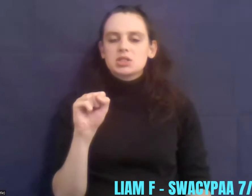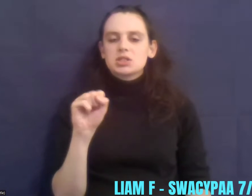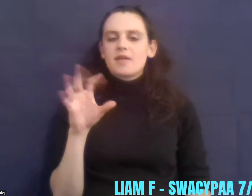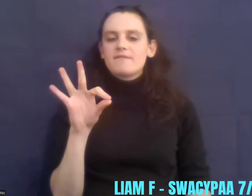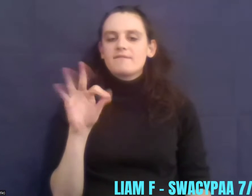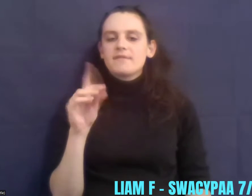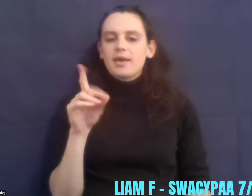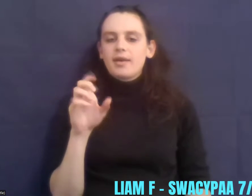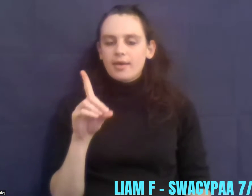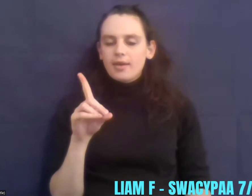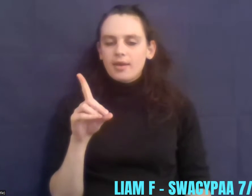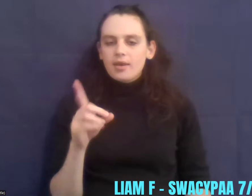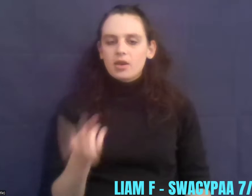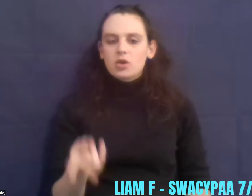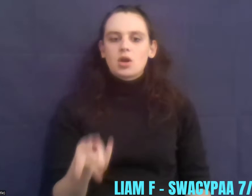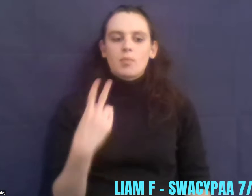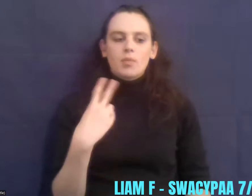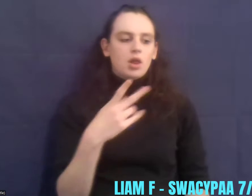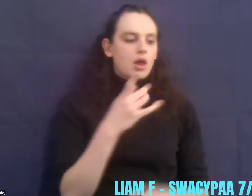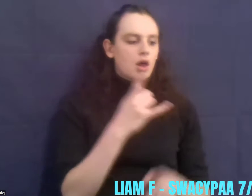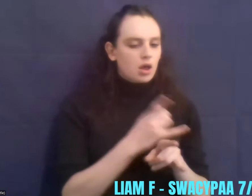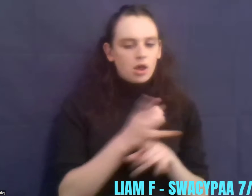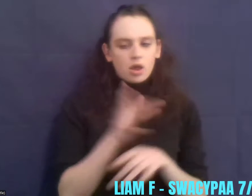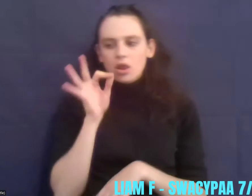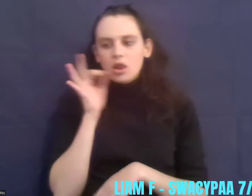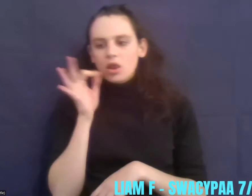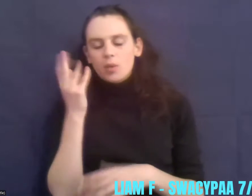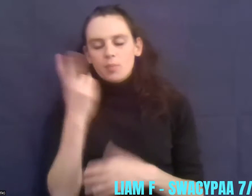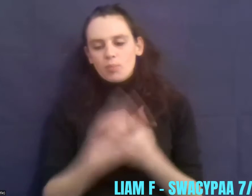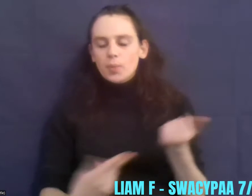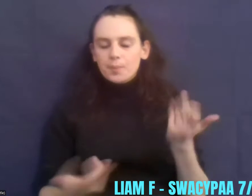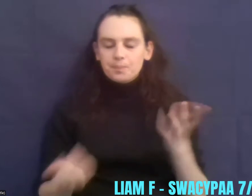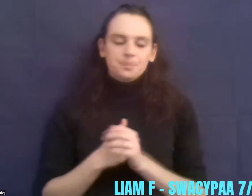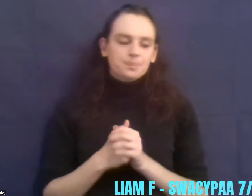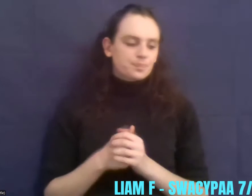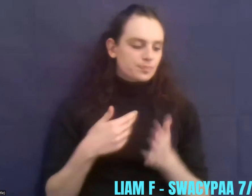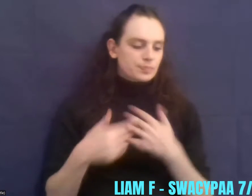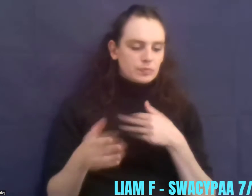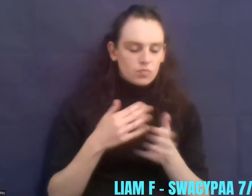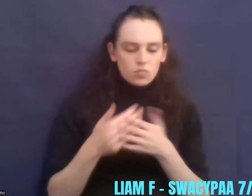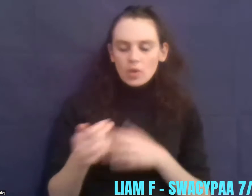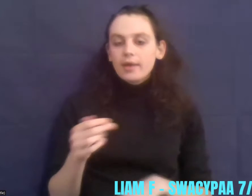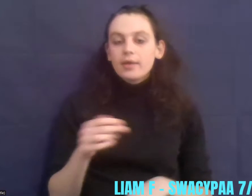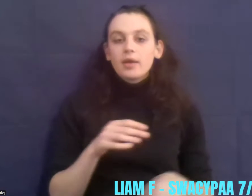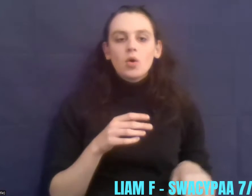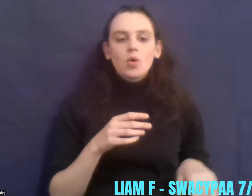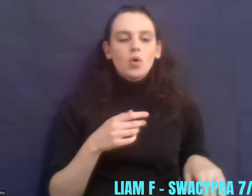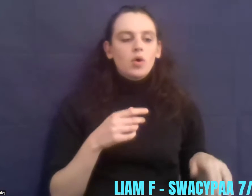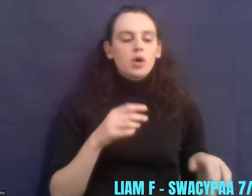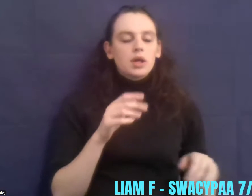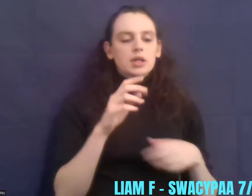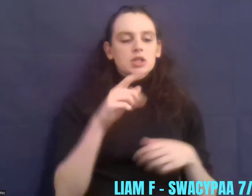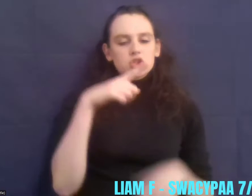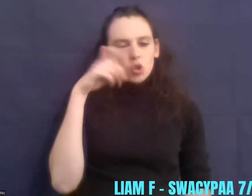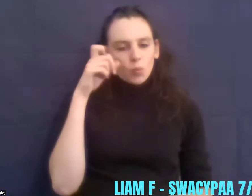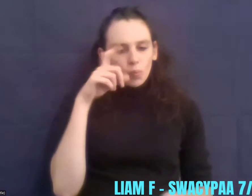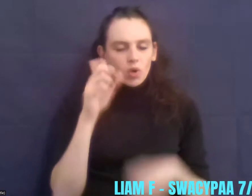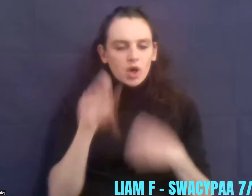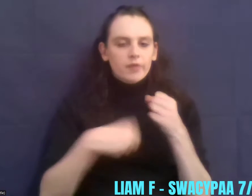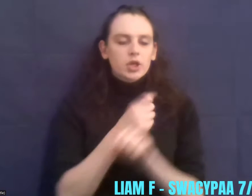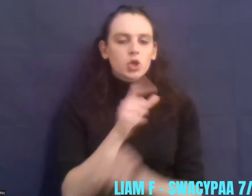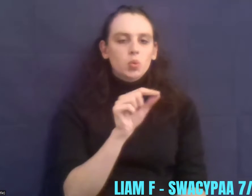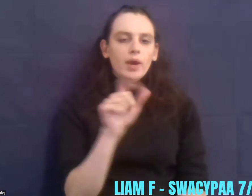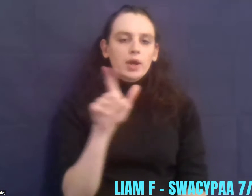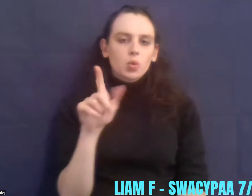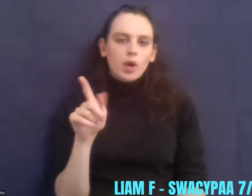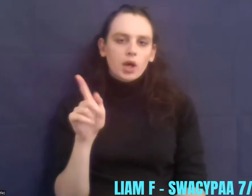country in summer of 2021 and went back to work in a winery. Lived with a brewer and a